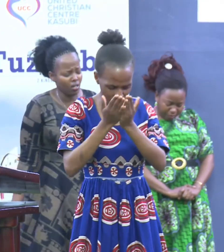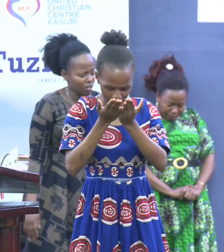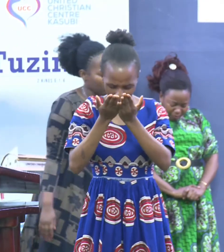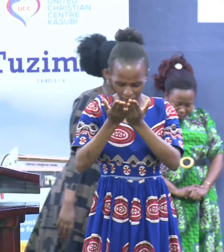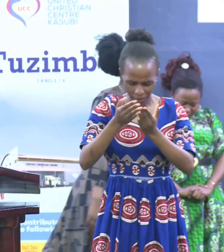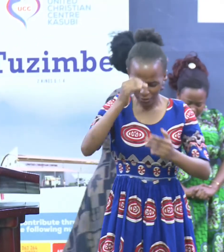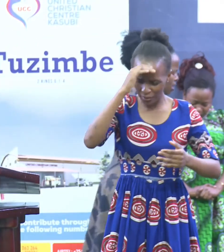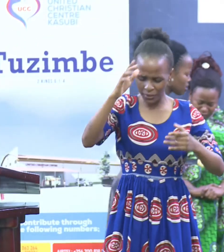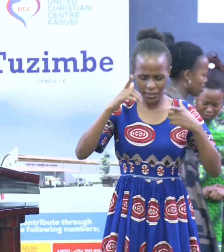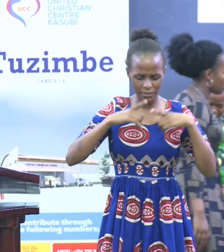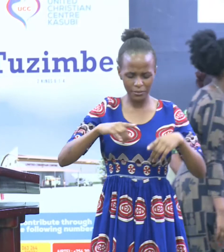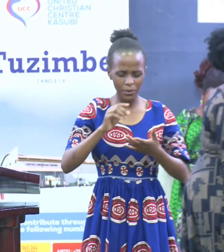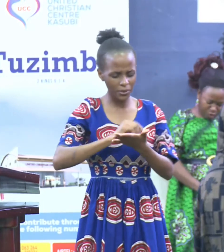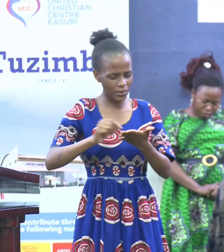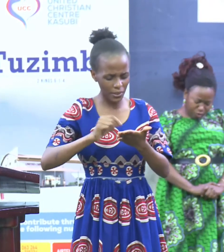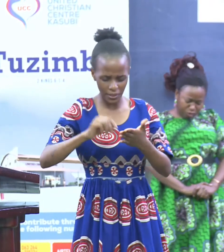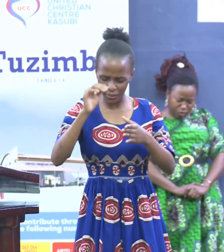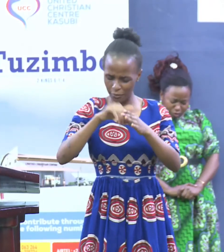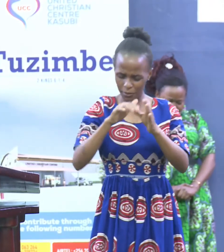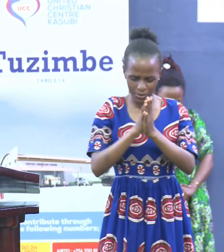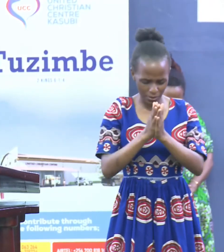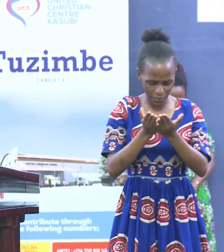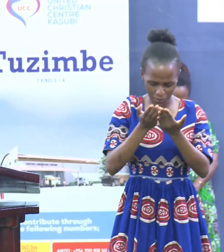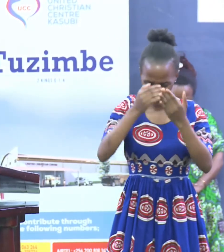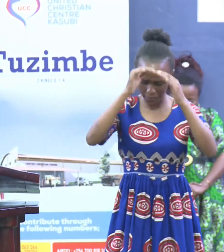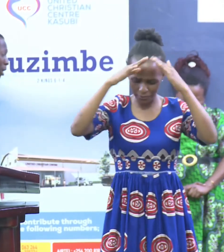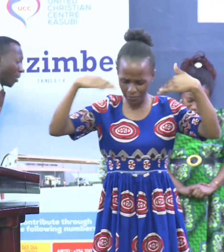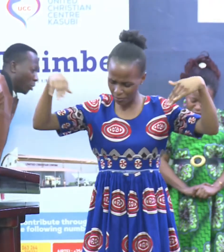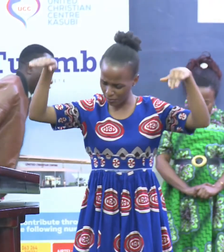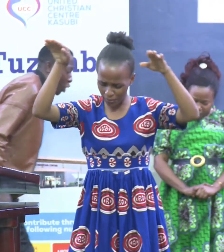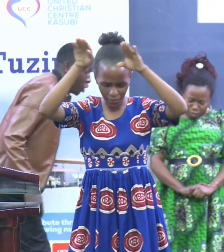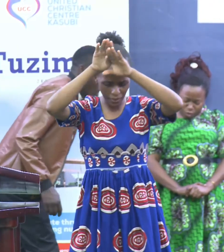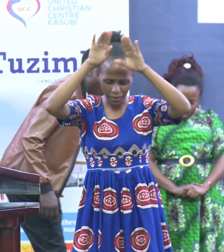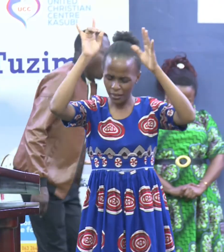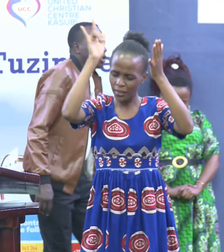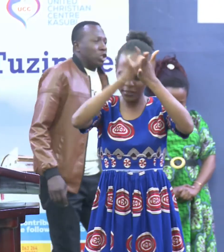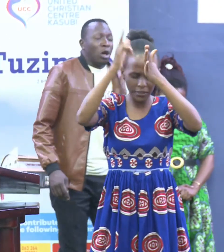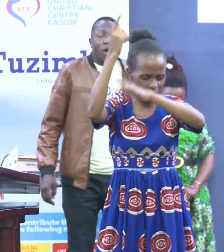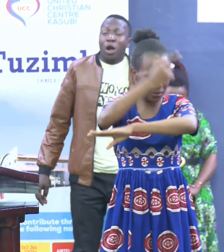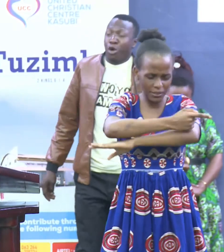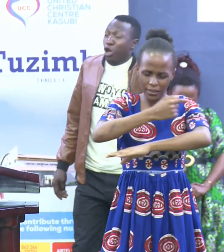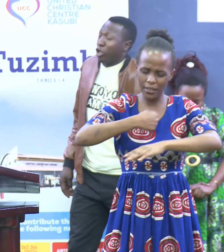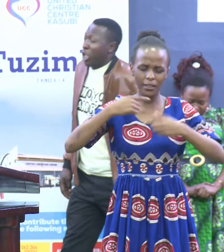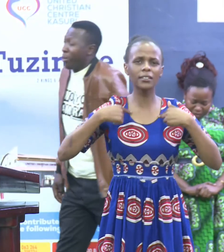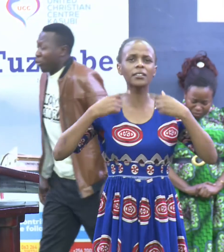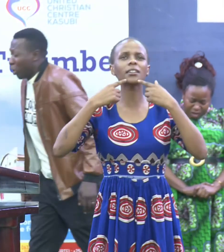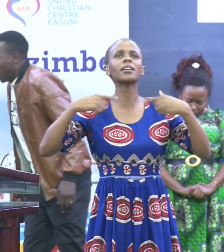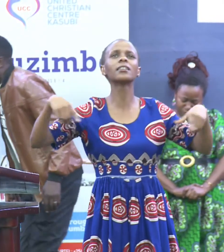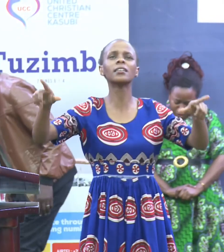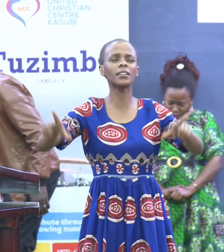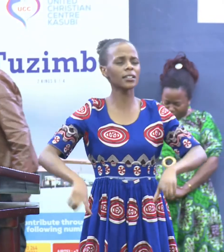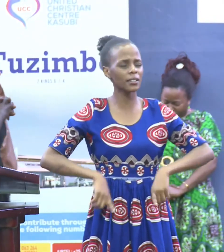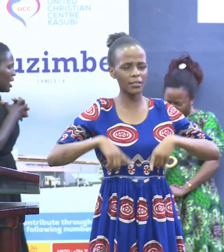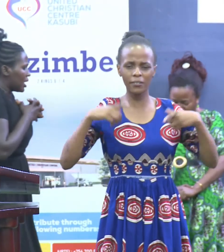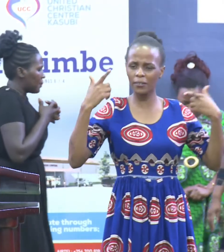Let it be written in the heavenly books That this day I began to be